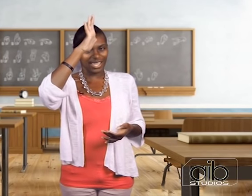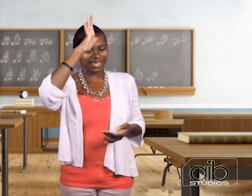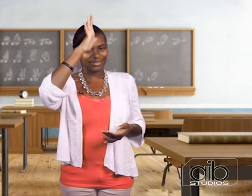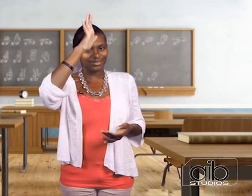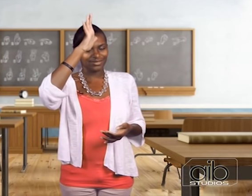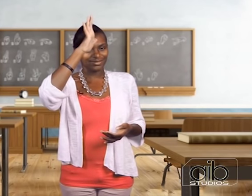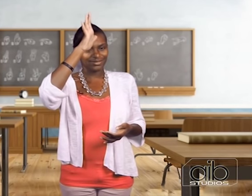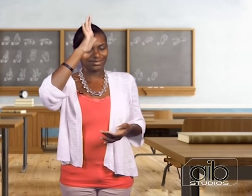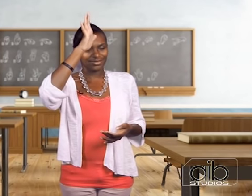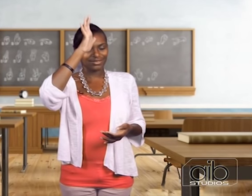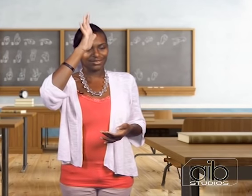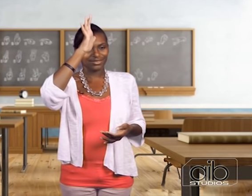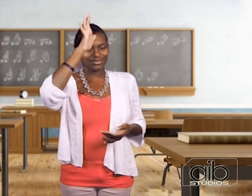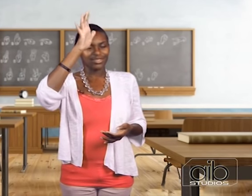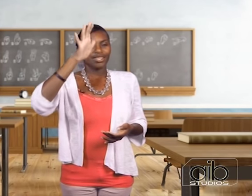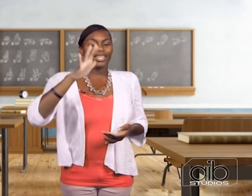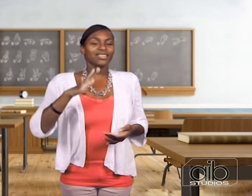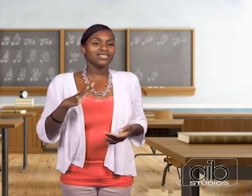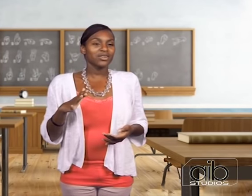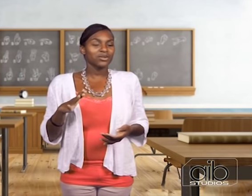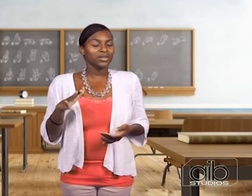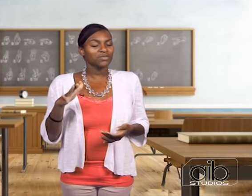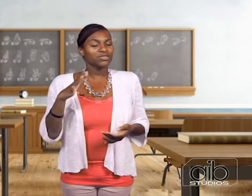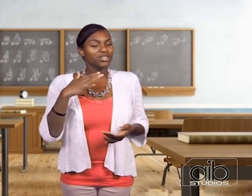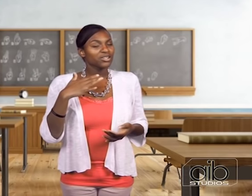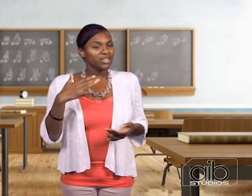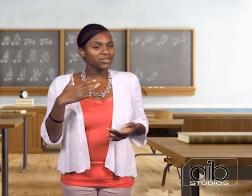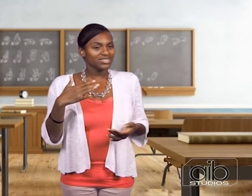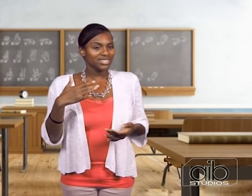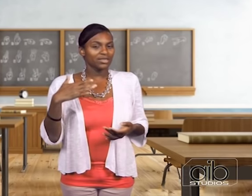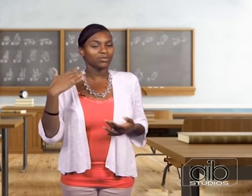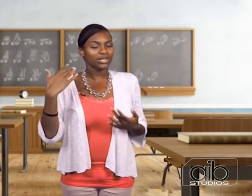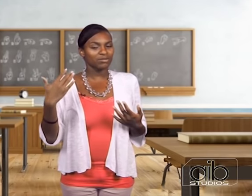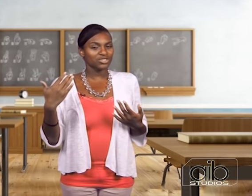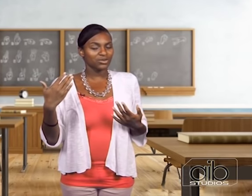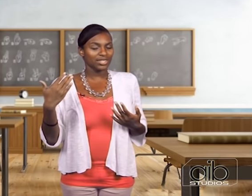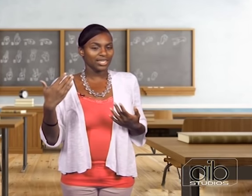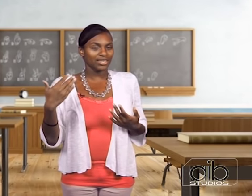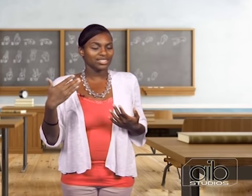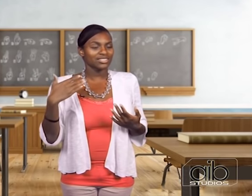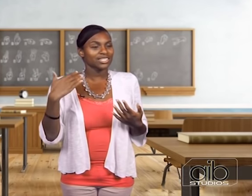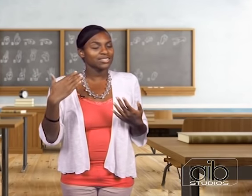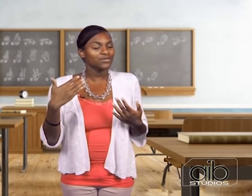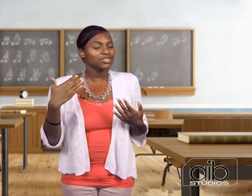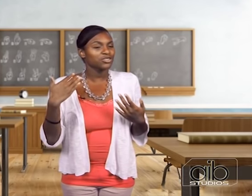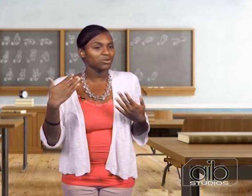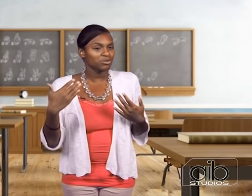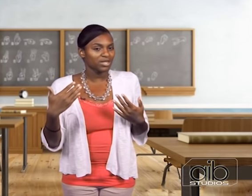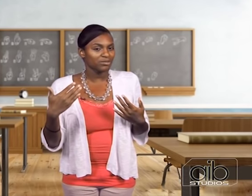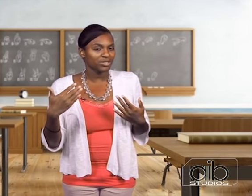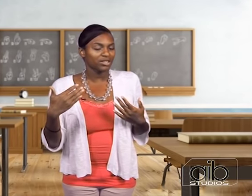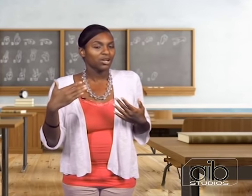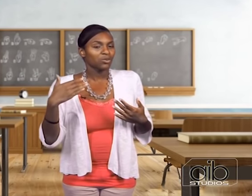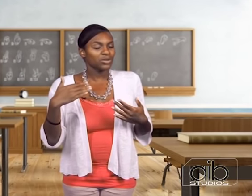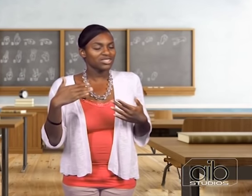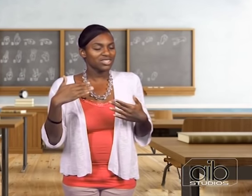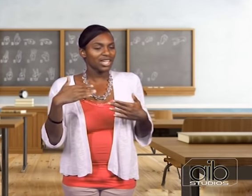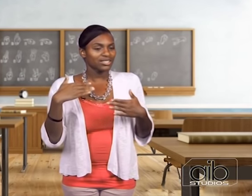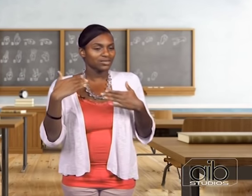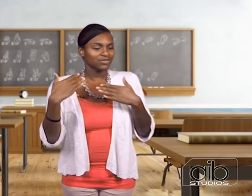dad. And so if you start noticing, what I'm doing is, it's easy for you to remember which sign is a